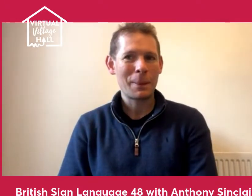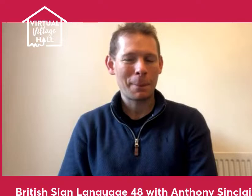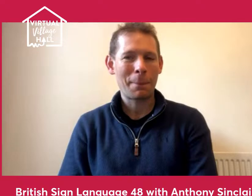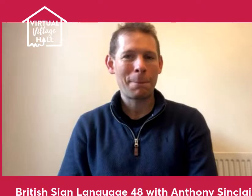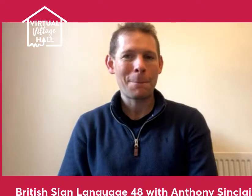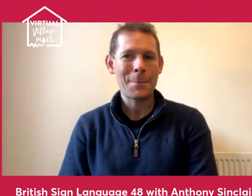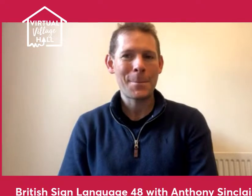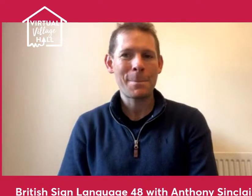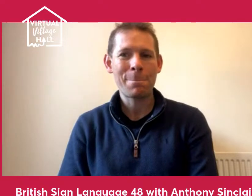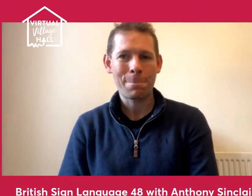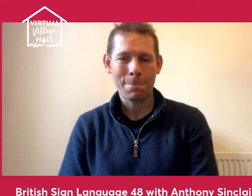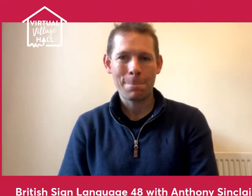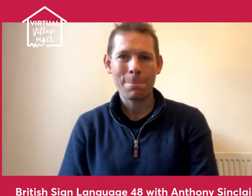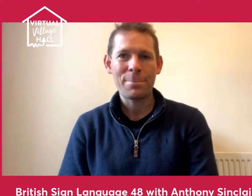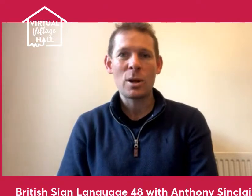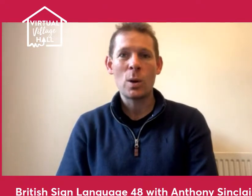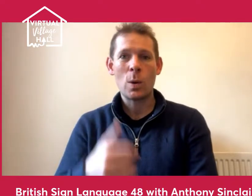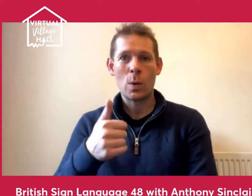just not voice over this to see if you're getting it.